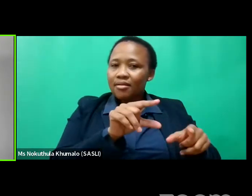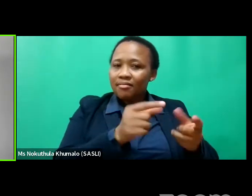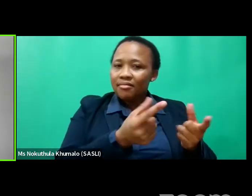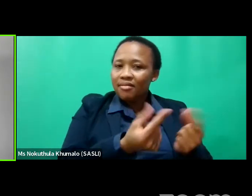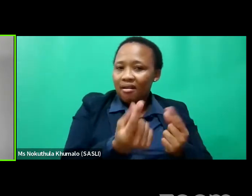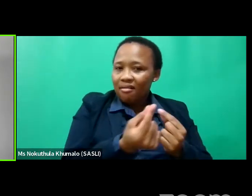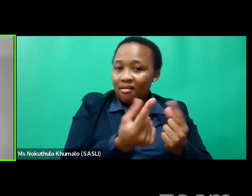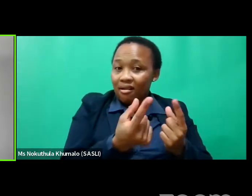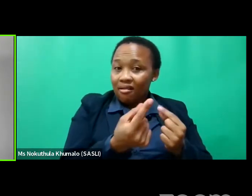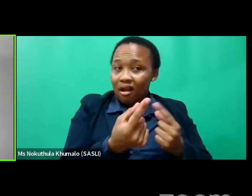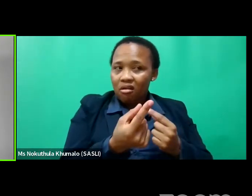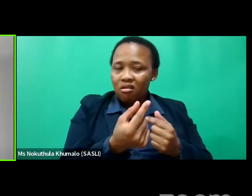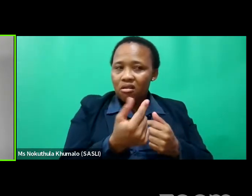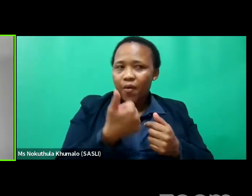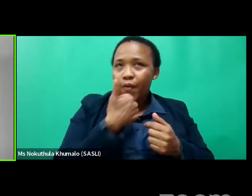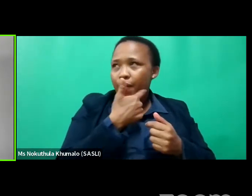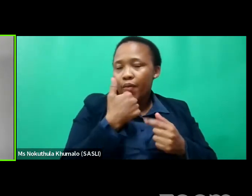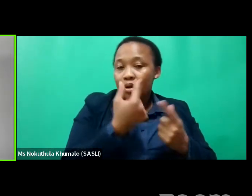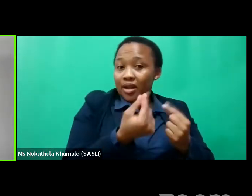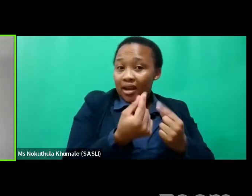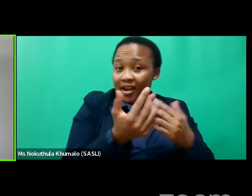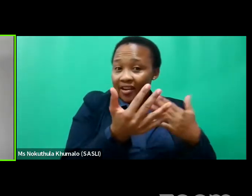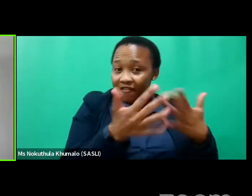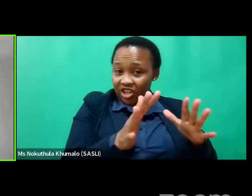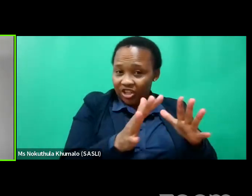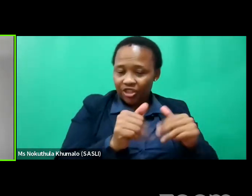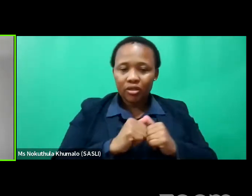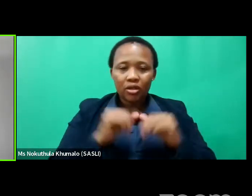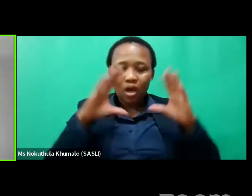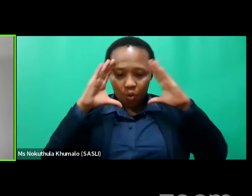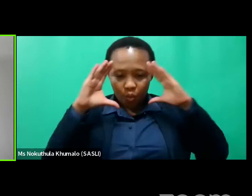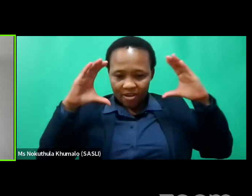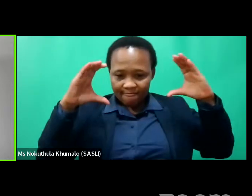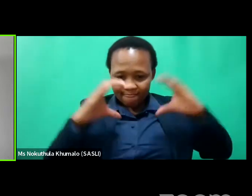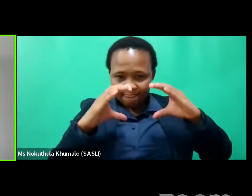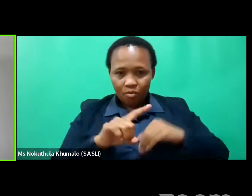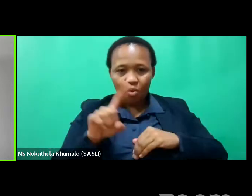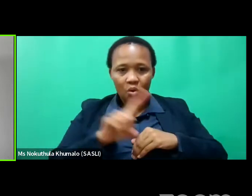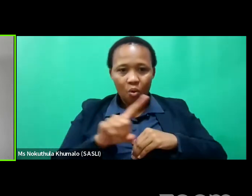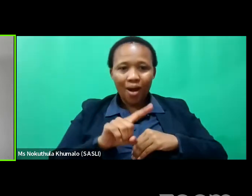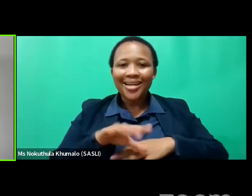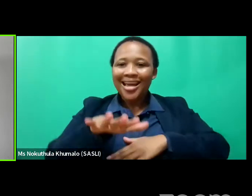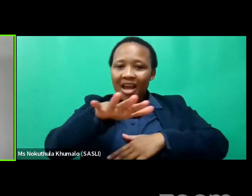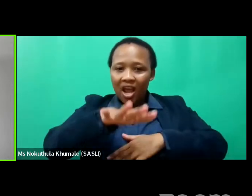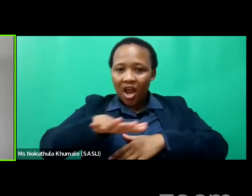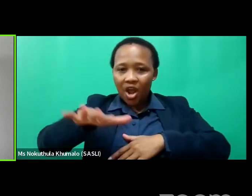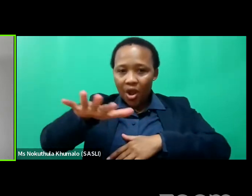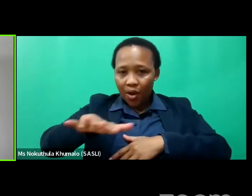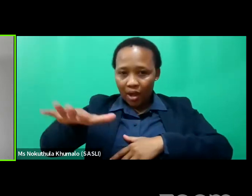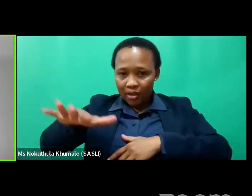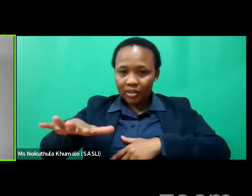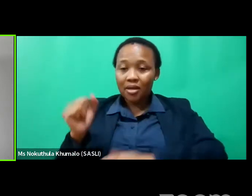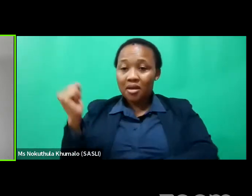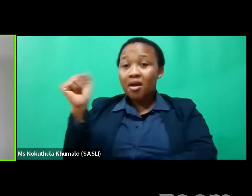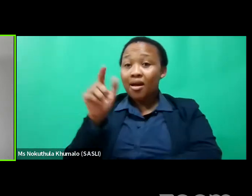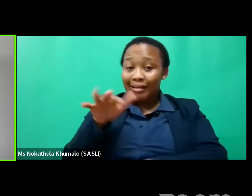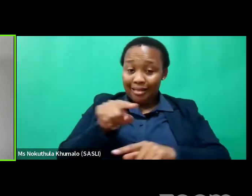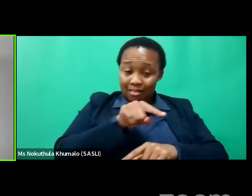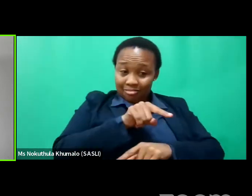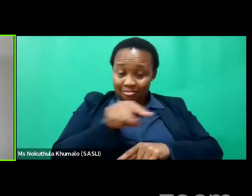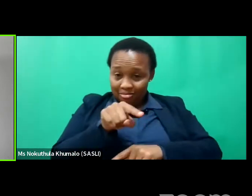currently, focusing on broad areas, they will be presented and showcased.